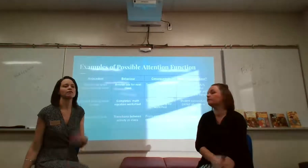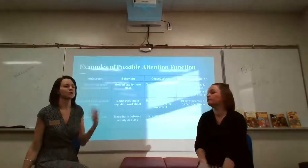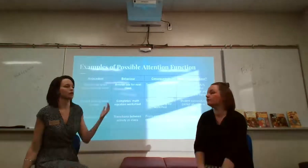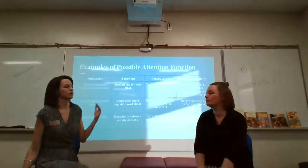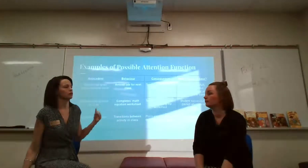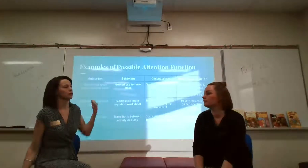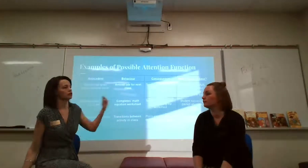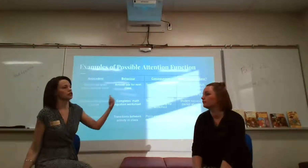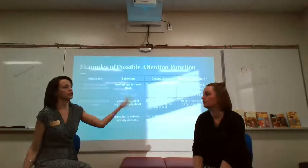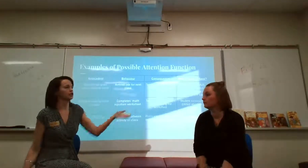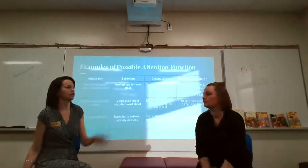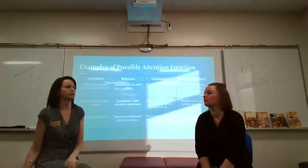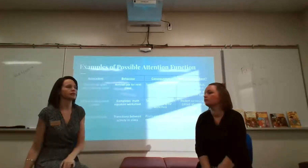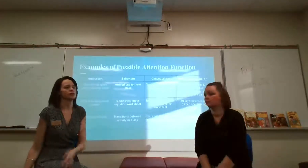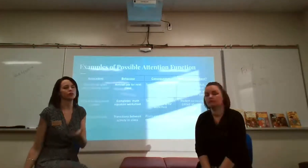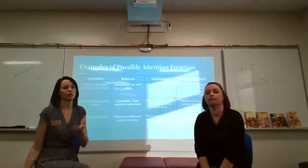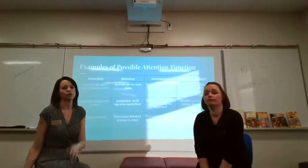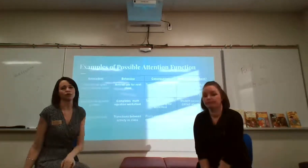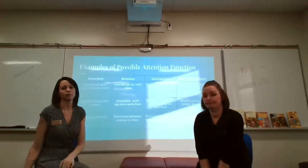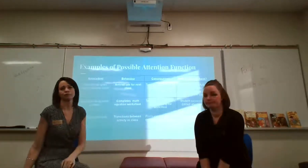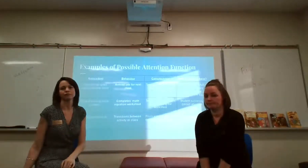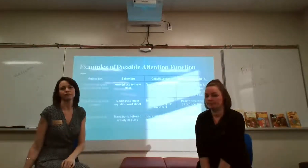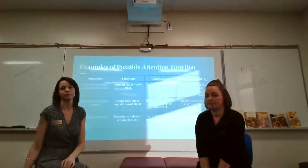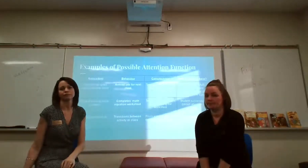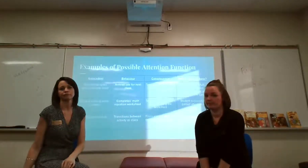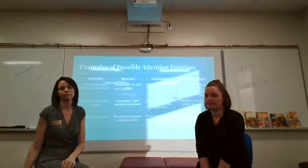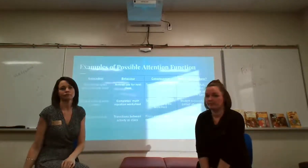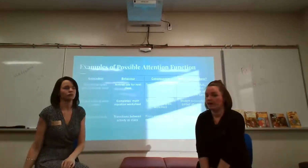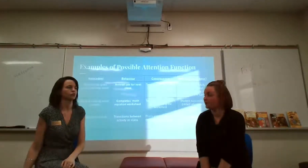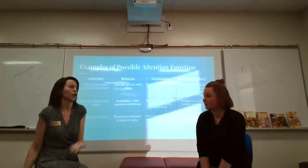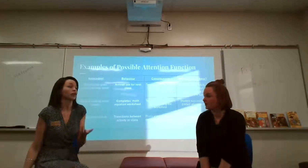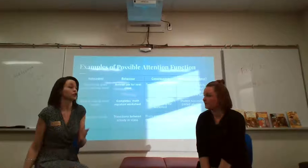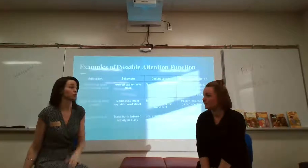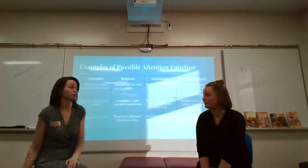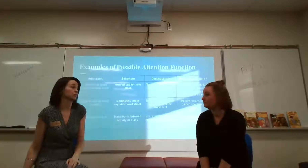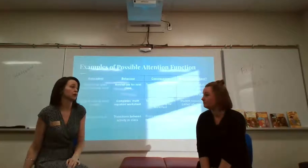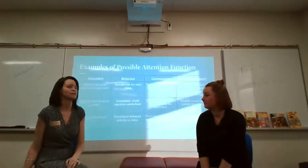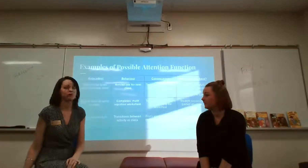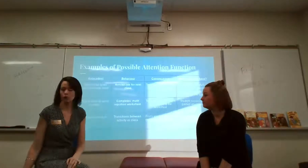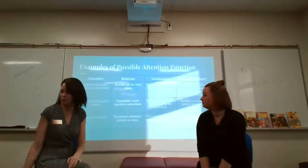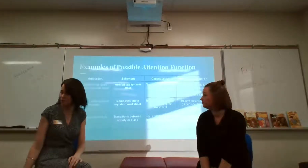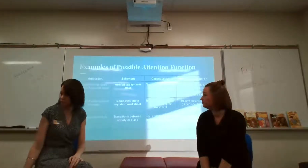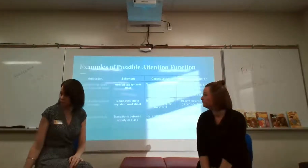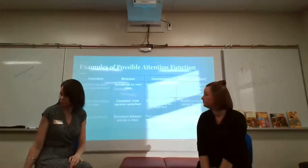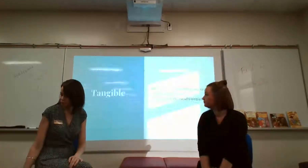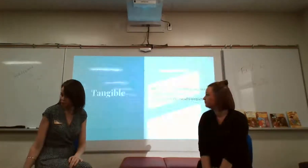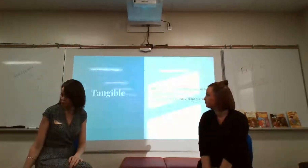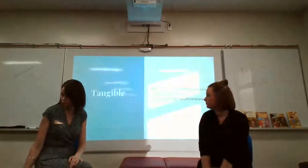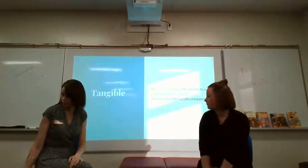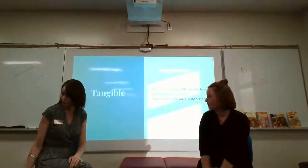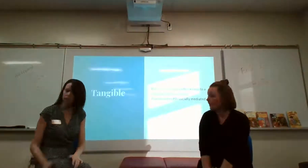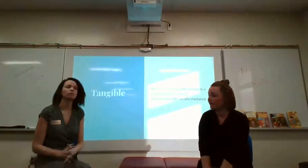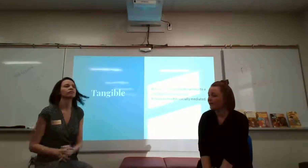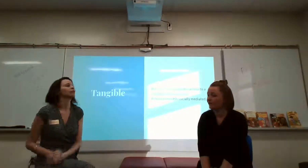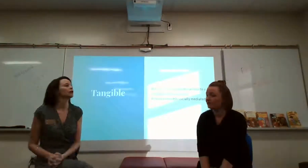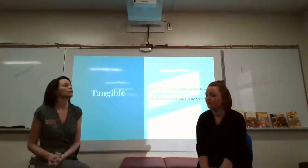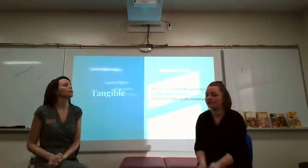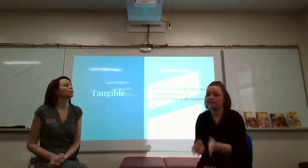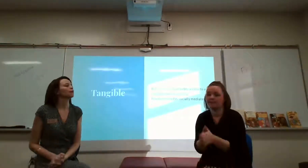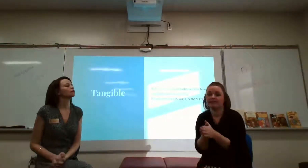to change the agencies without their knowledge. Yeah. Okay. Okay, tangible. So this basically